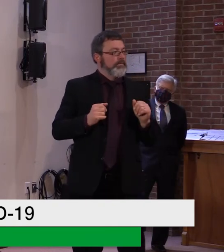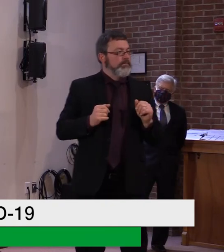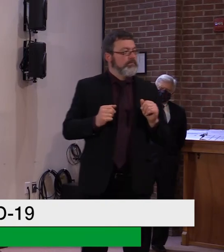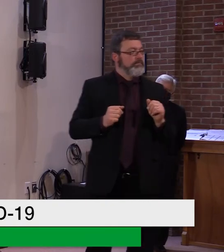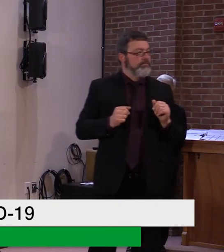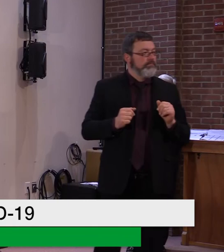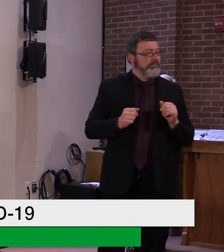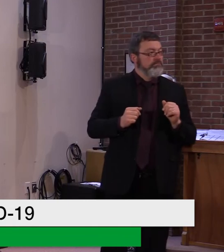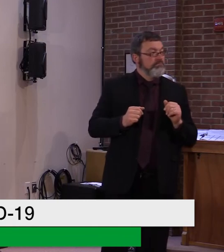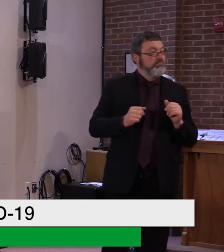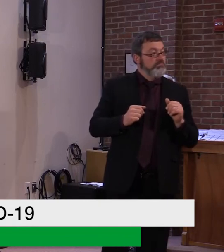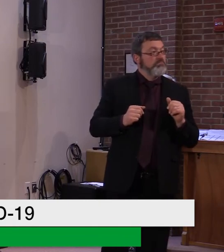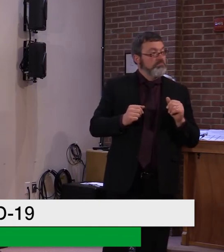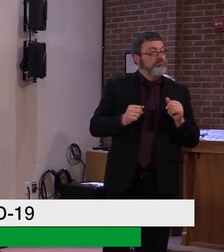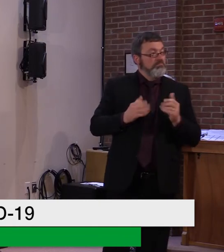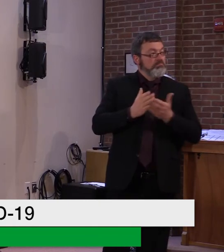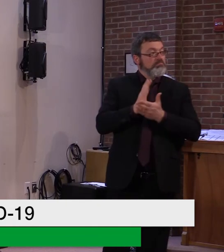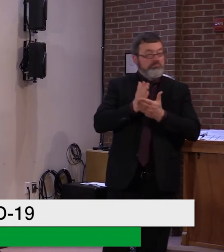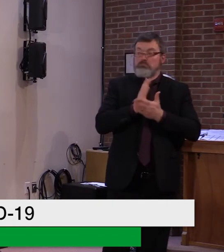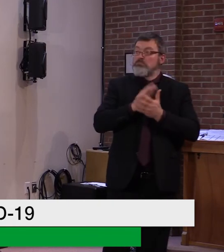okay thank you